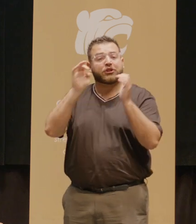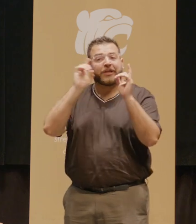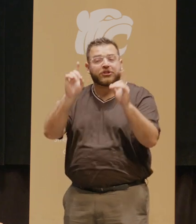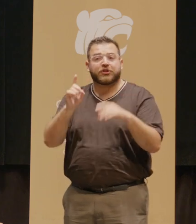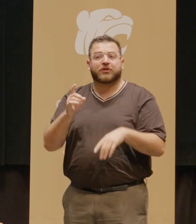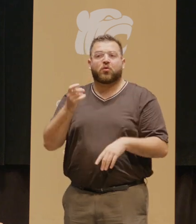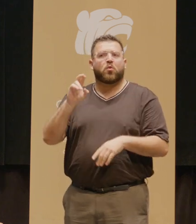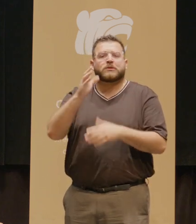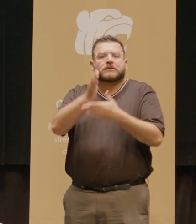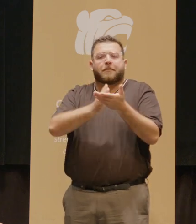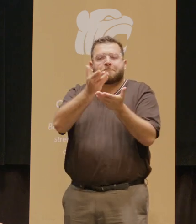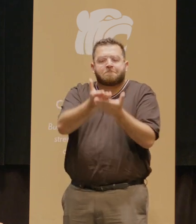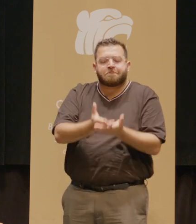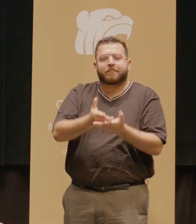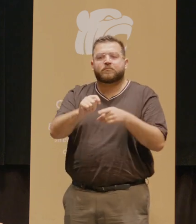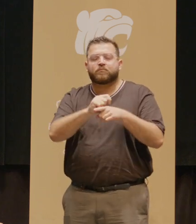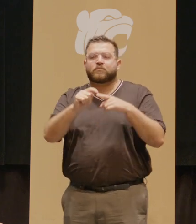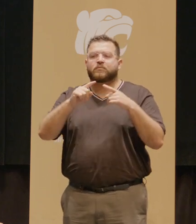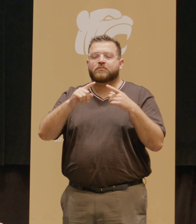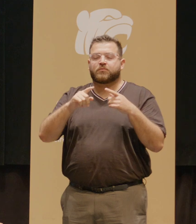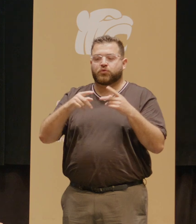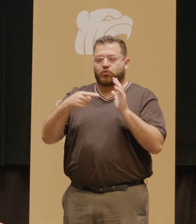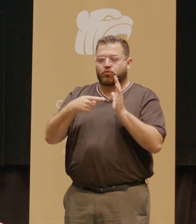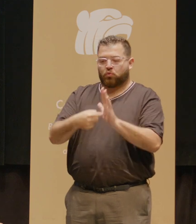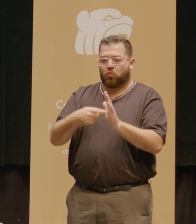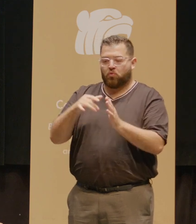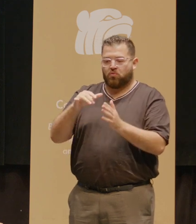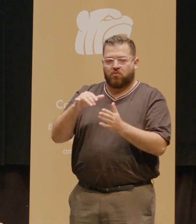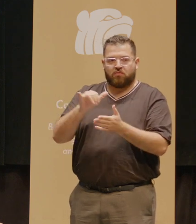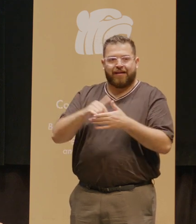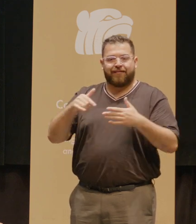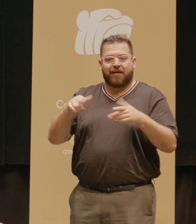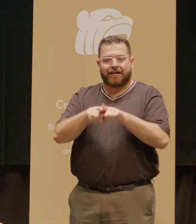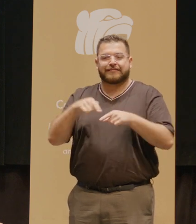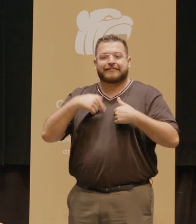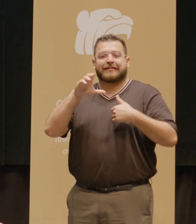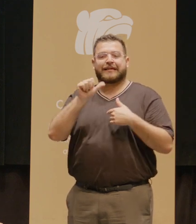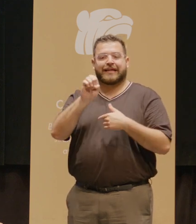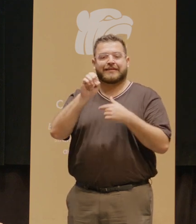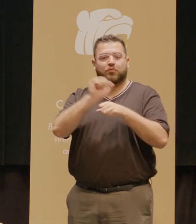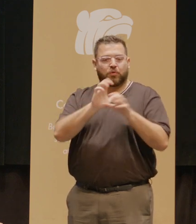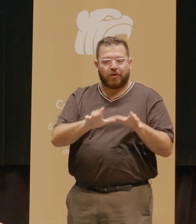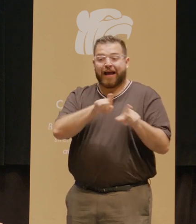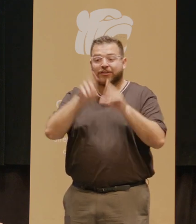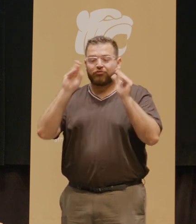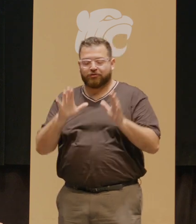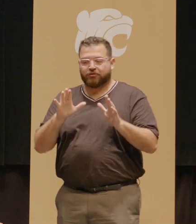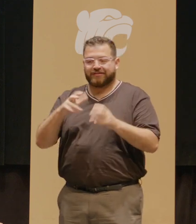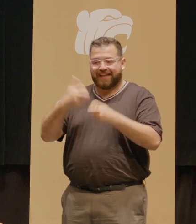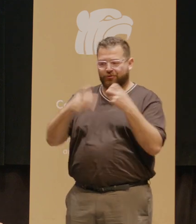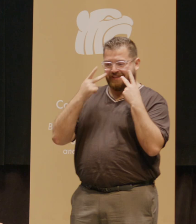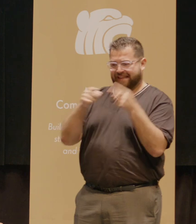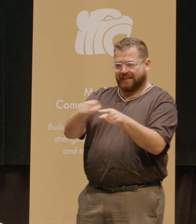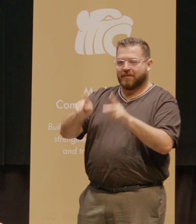or some documentation of training, how difficult as a caseworker I was, also basically as the GED instructor, for these folks to try to get